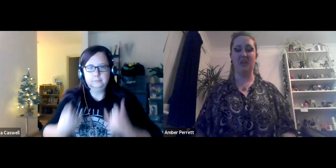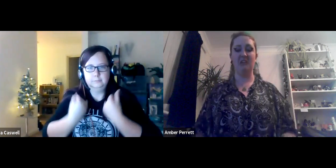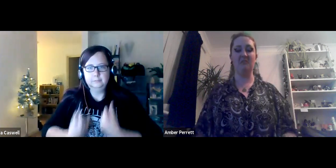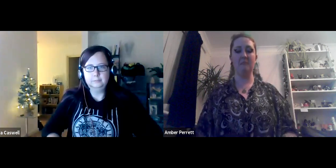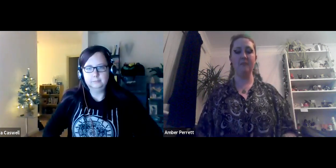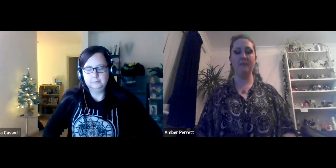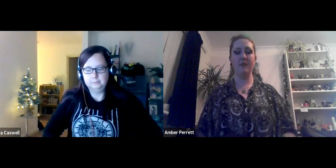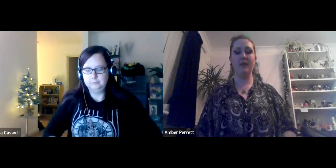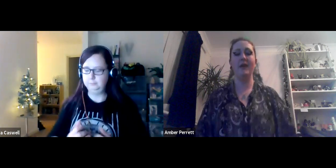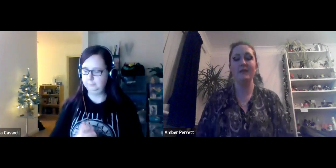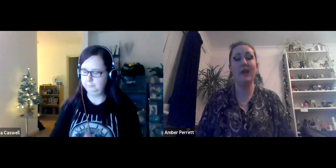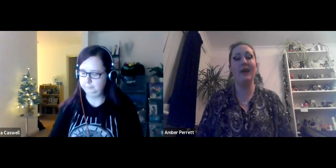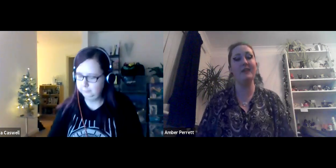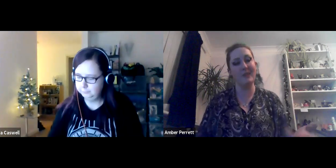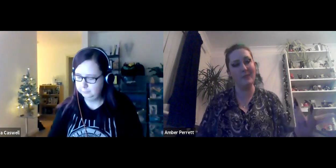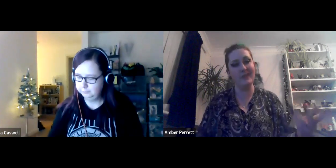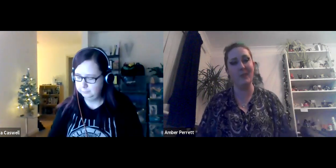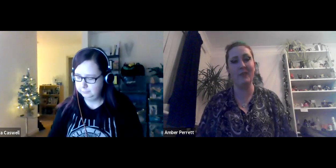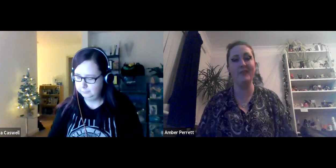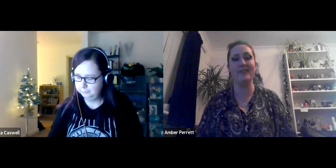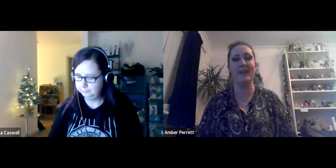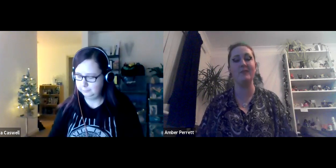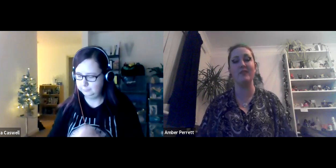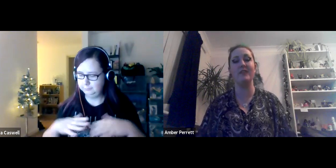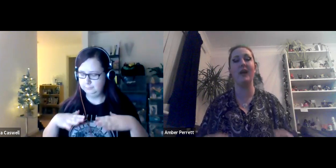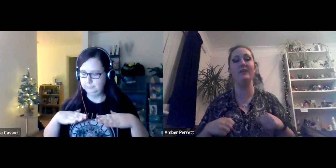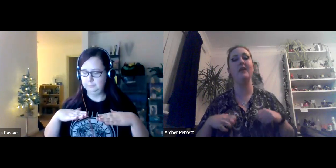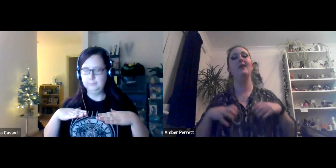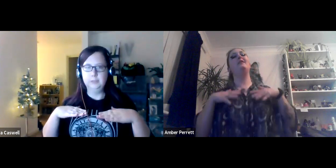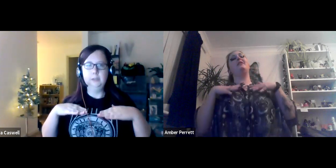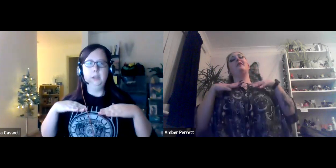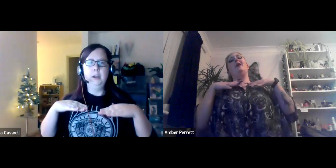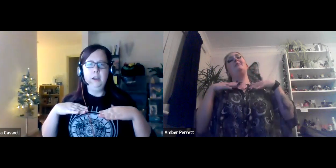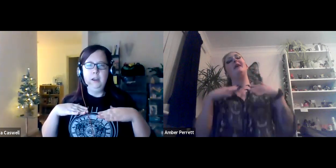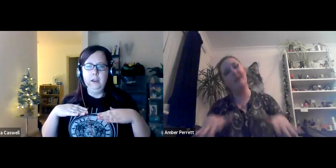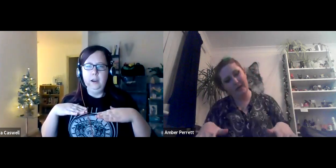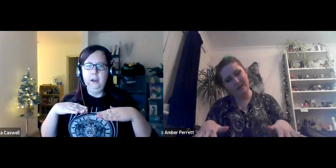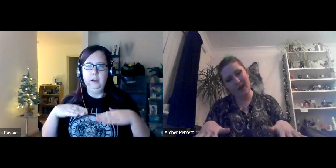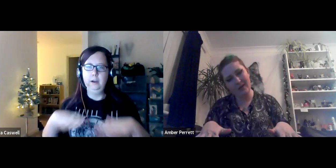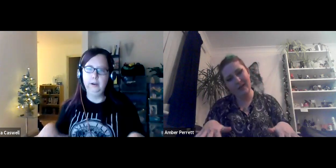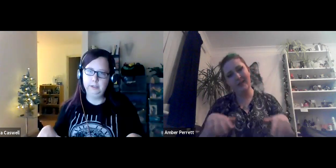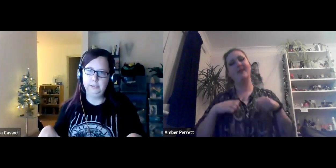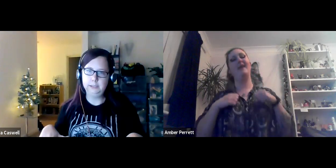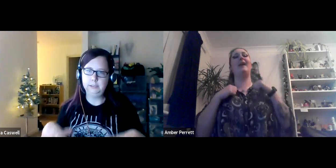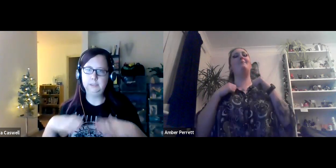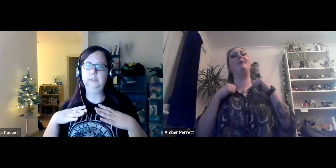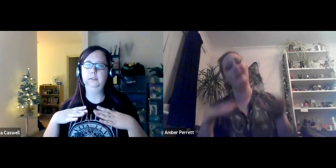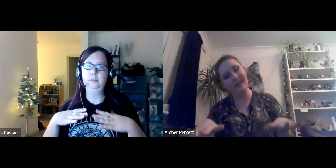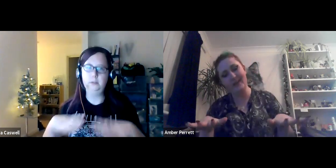Ill. Tired, which we just went through, is the same as retired. So you go up and you go down. Again, body gotta